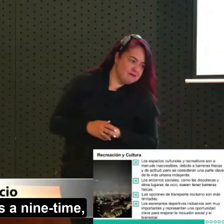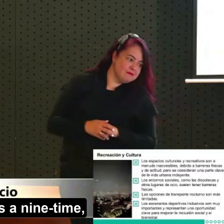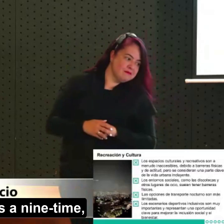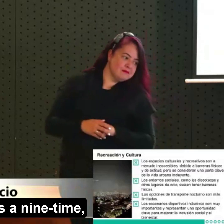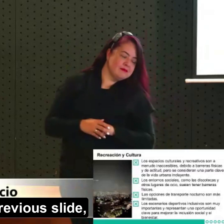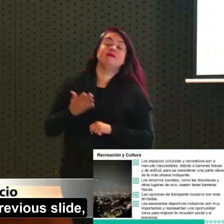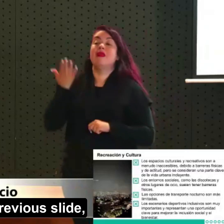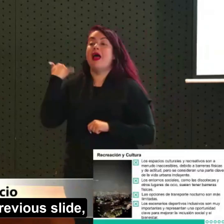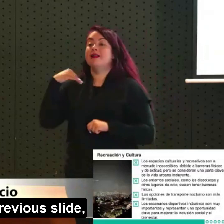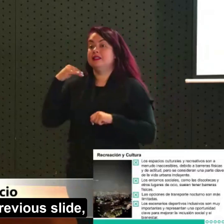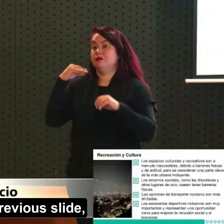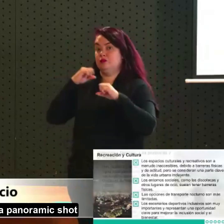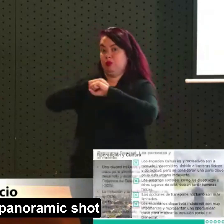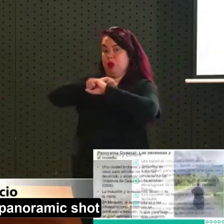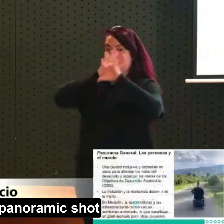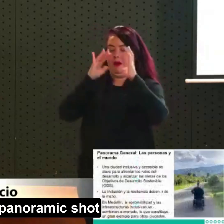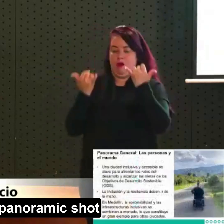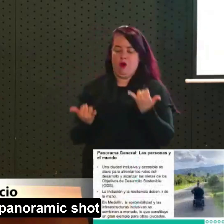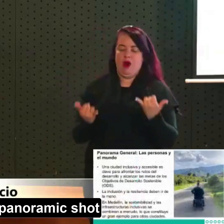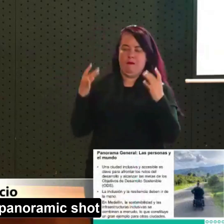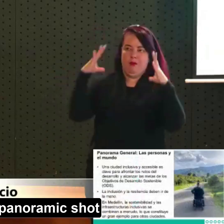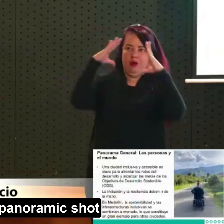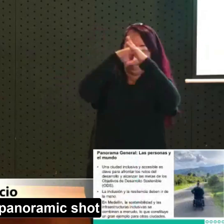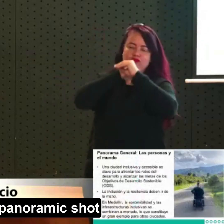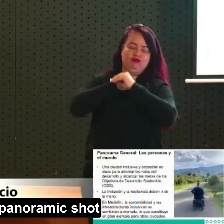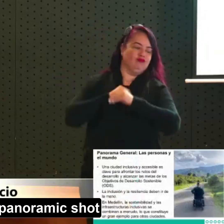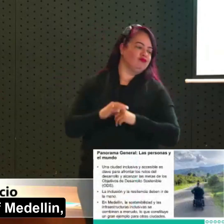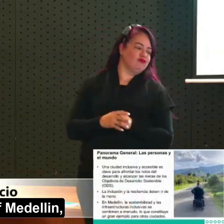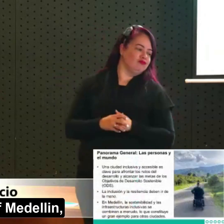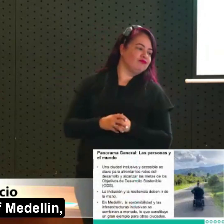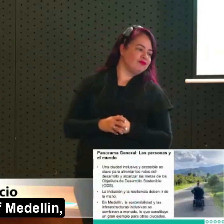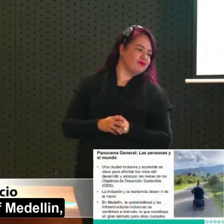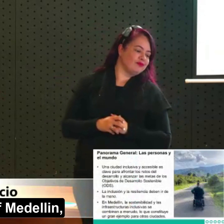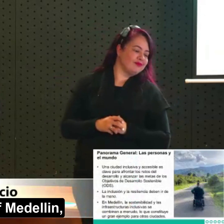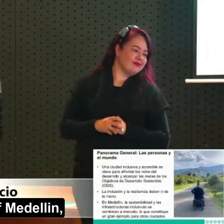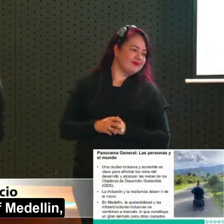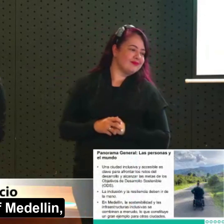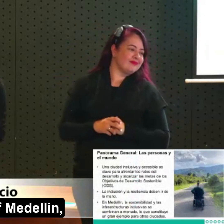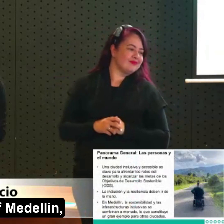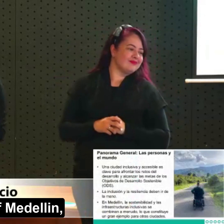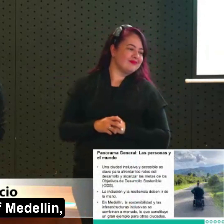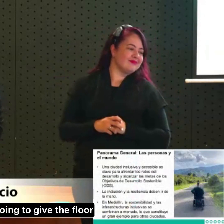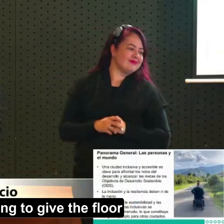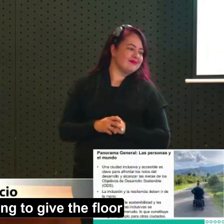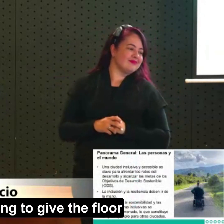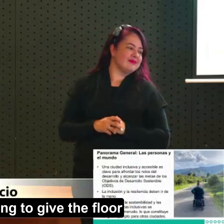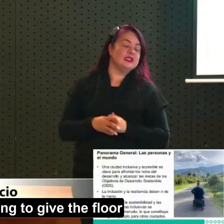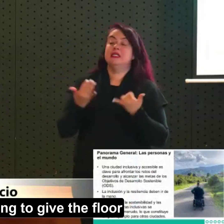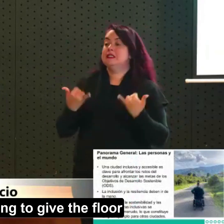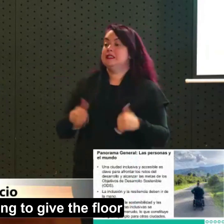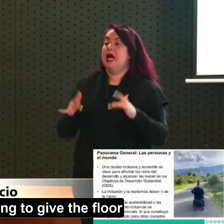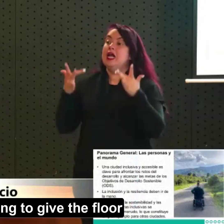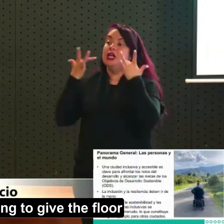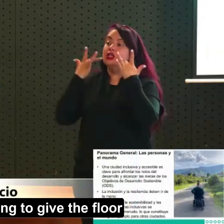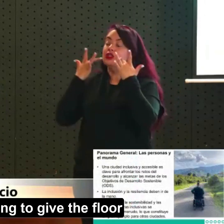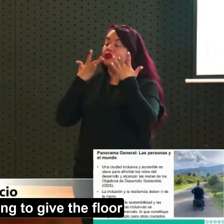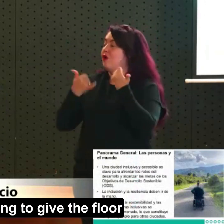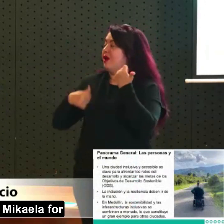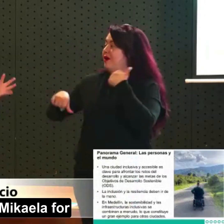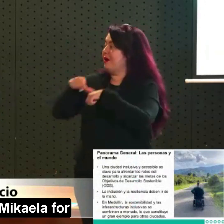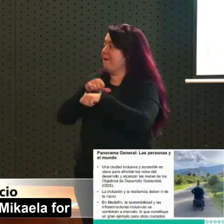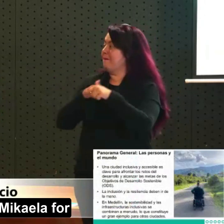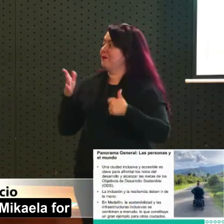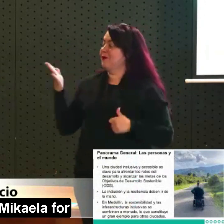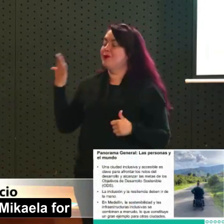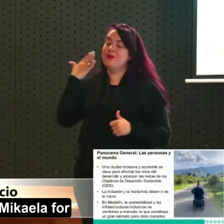is at nighttime. The previous slide had a panoramic shot of Medellin. And now I'm going to give the